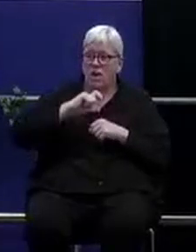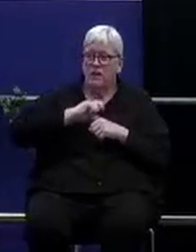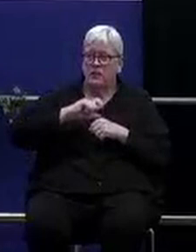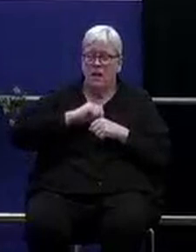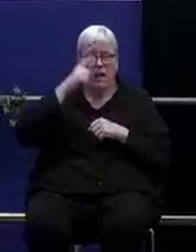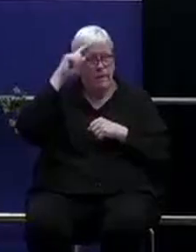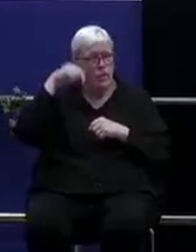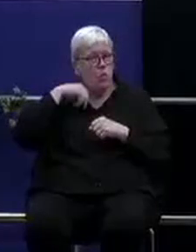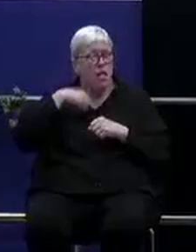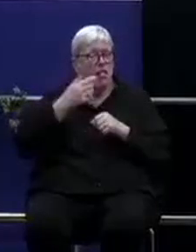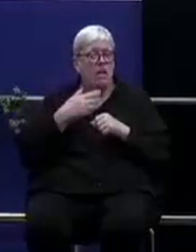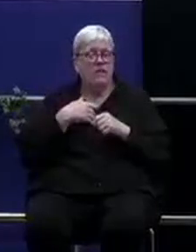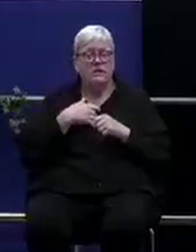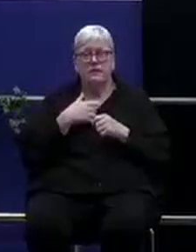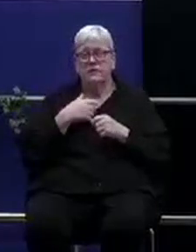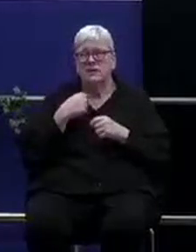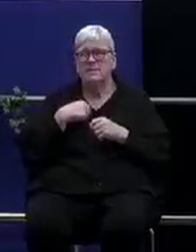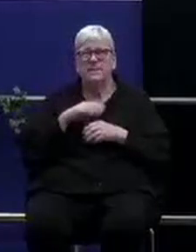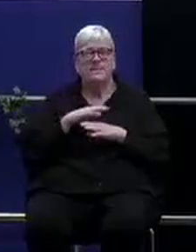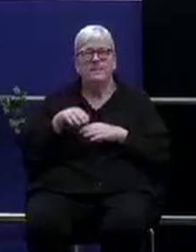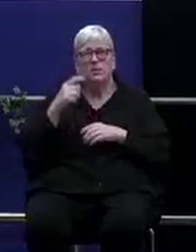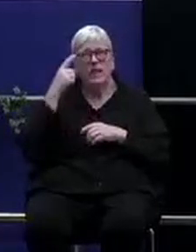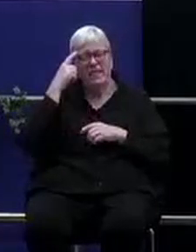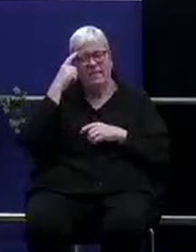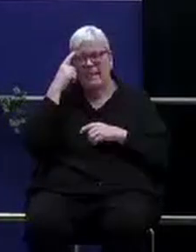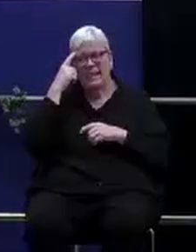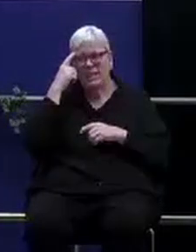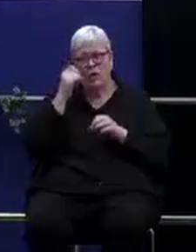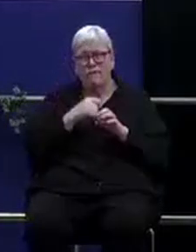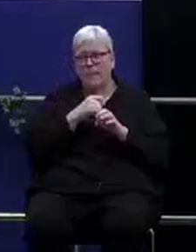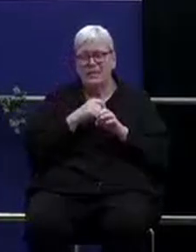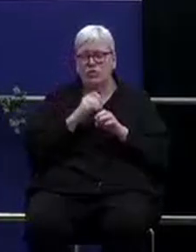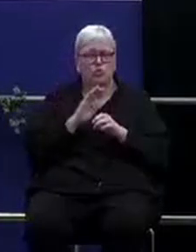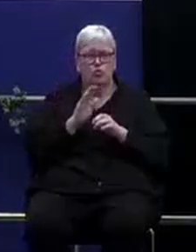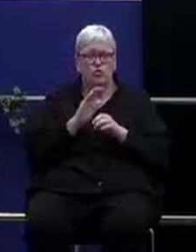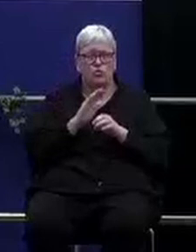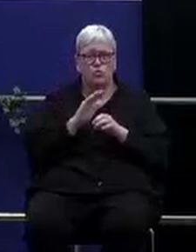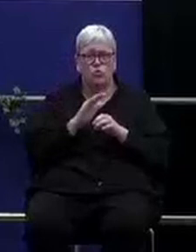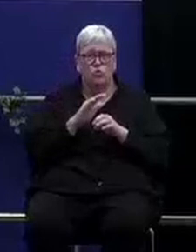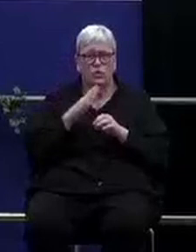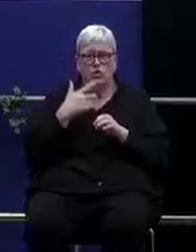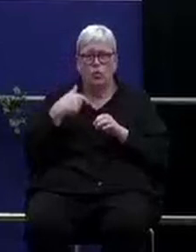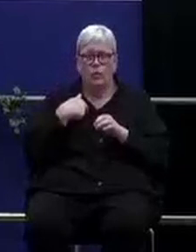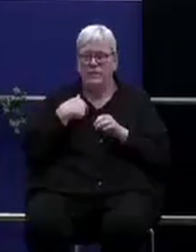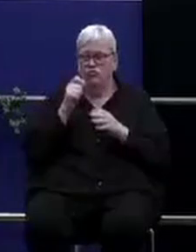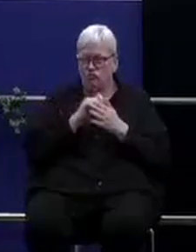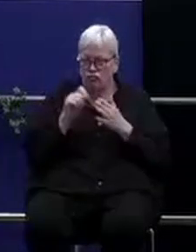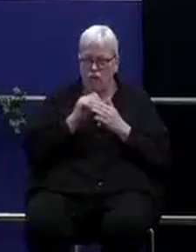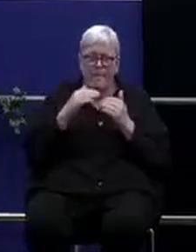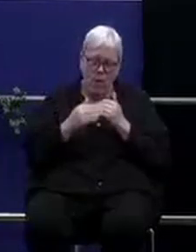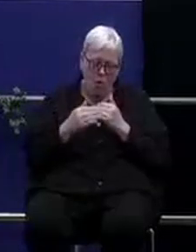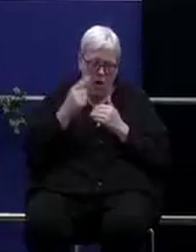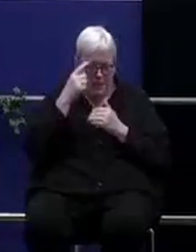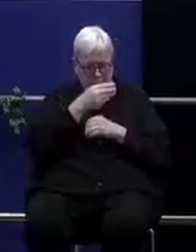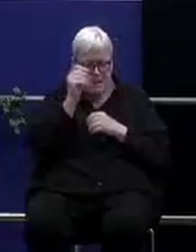she goes next? I don't think in the form of the pharmacist. I don't have any desire to write any more, because I think some